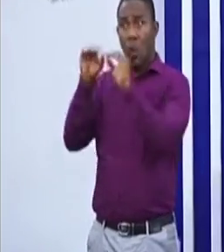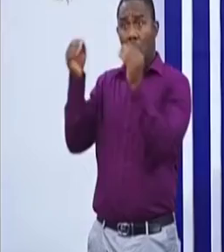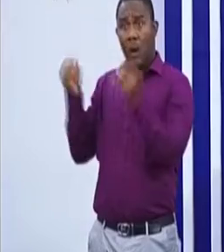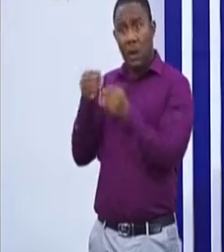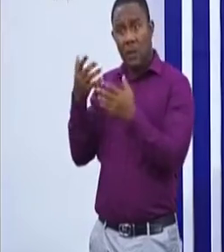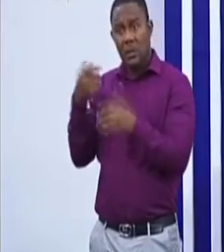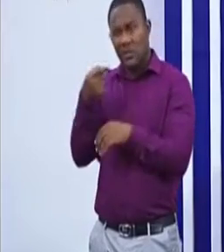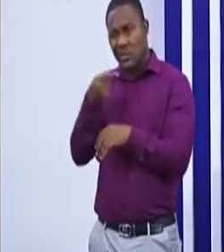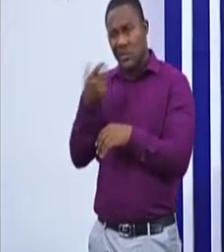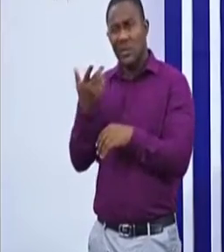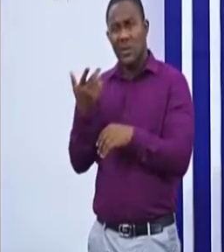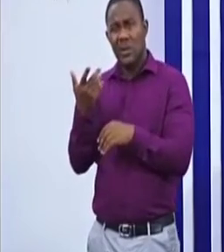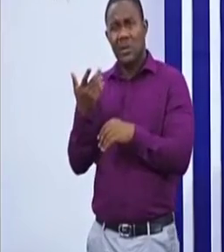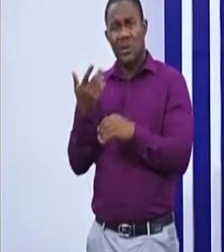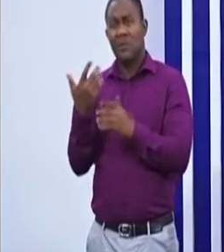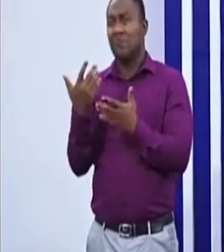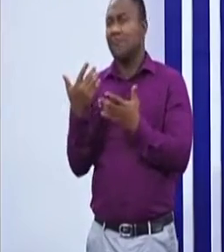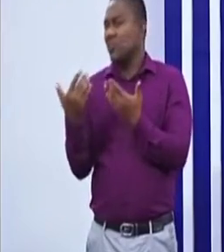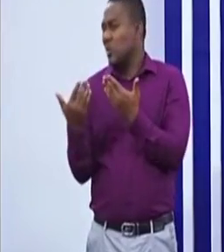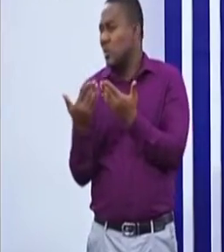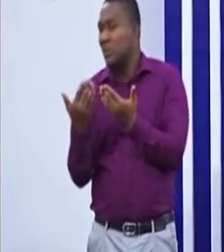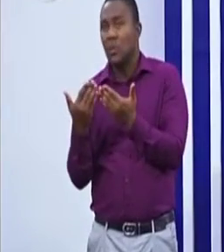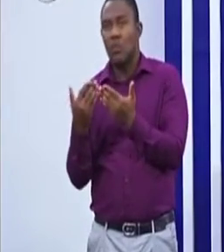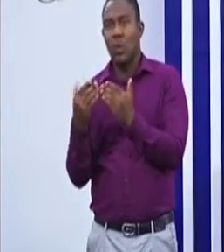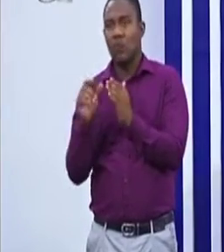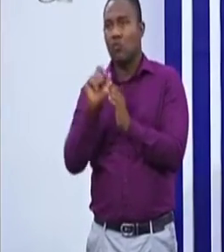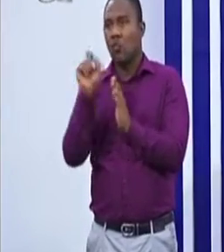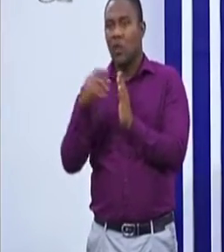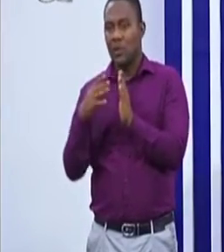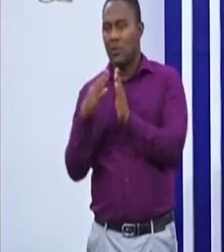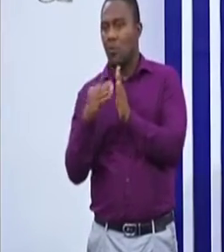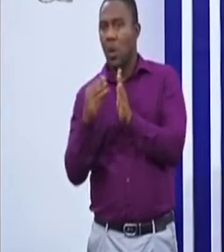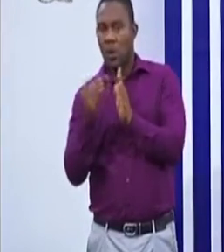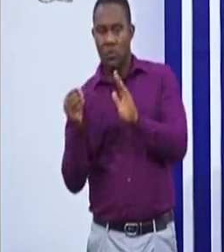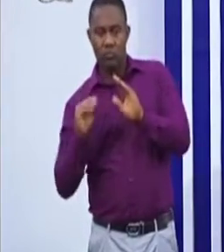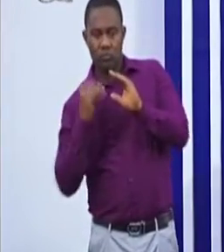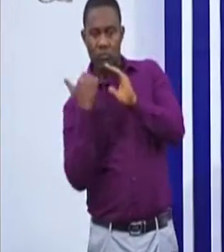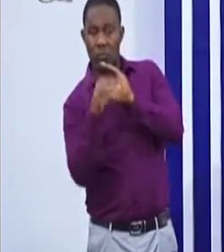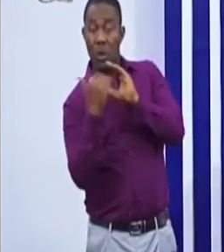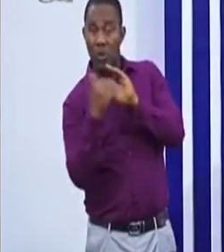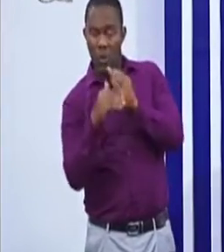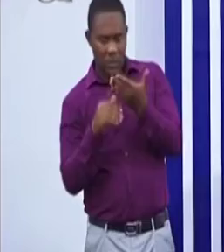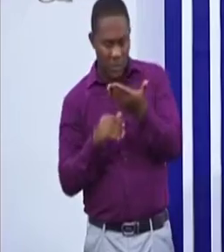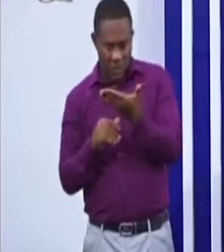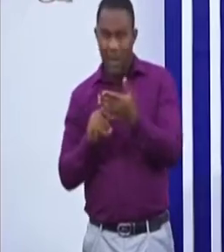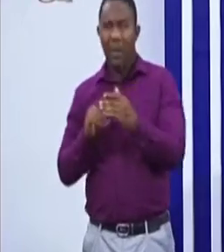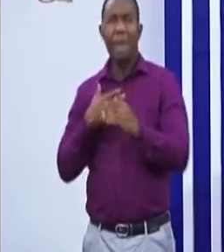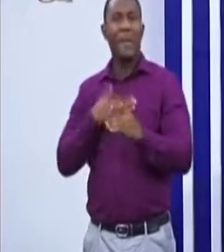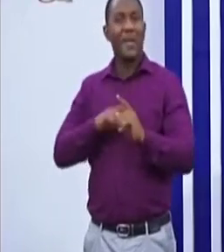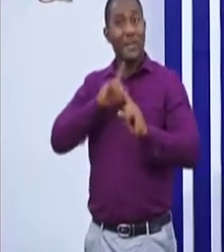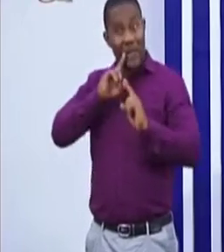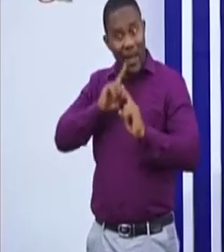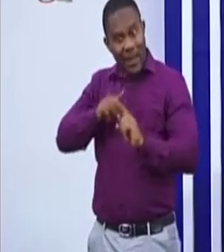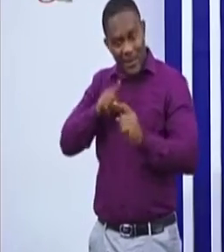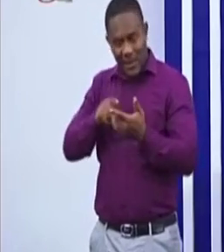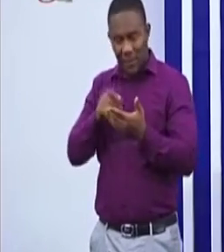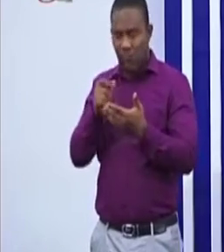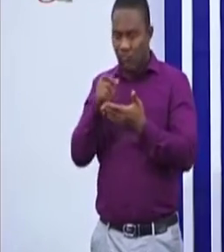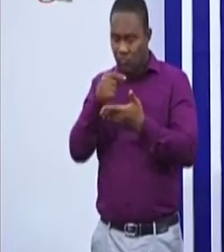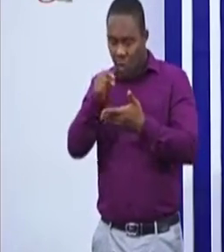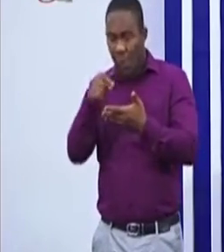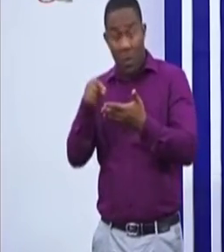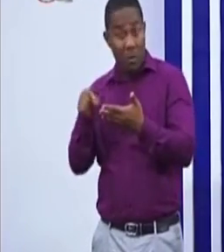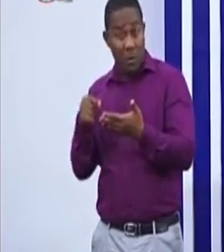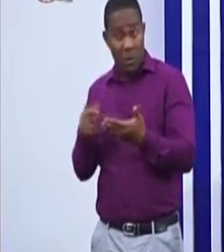answer the simple questionnaires that we've already sent to them so that we can provision them and put them on